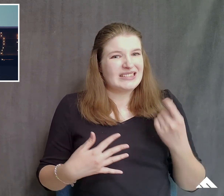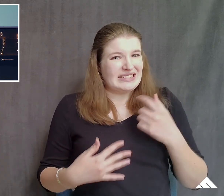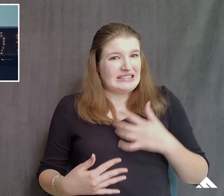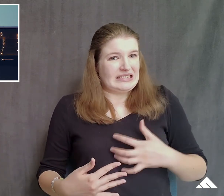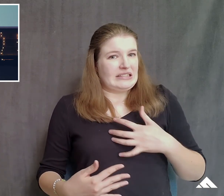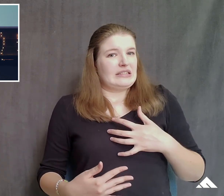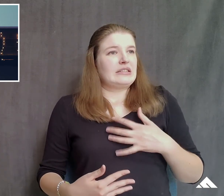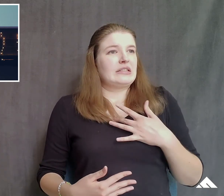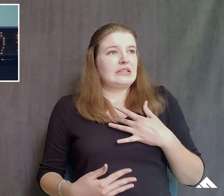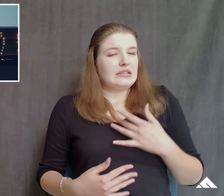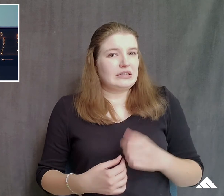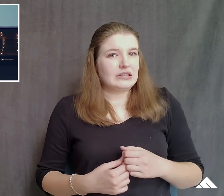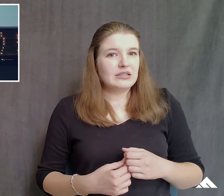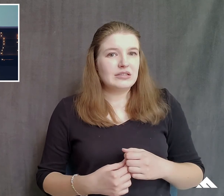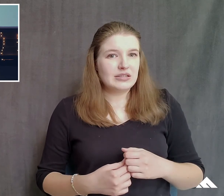disturbing.